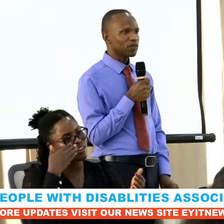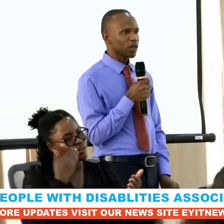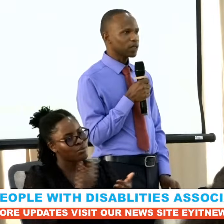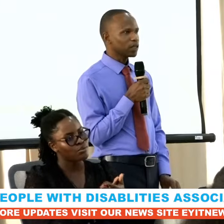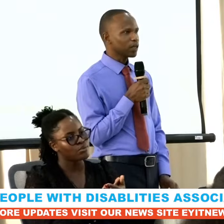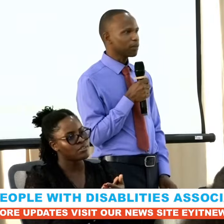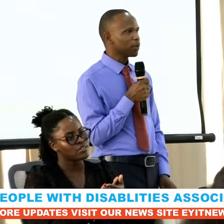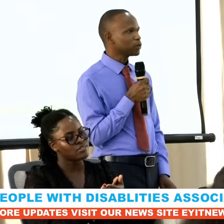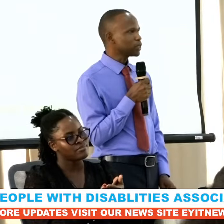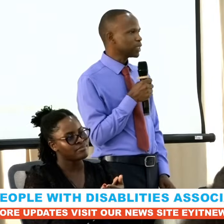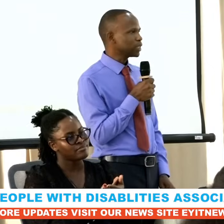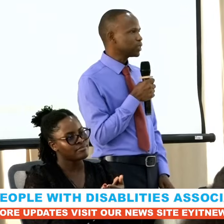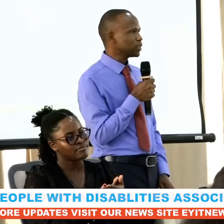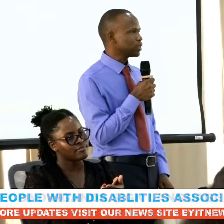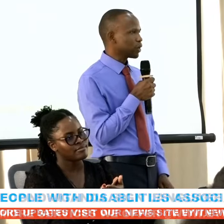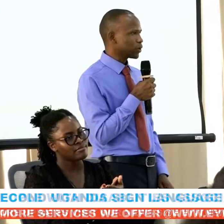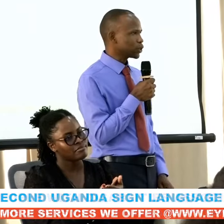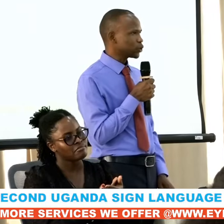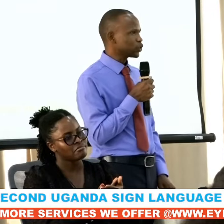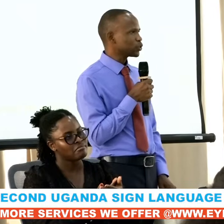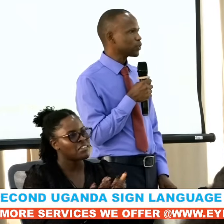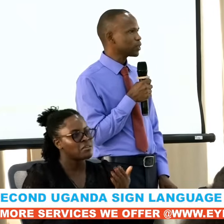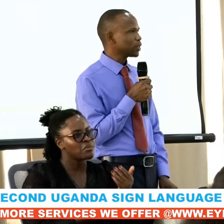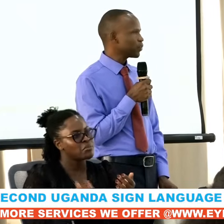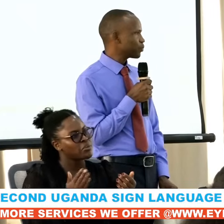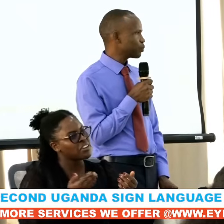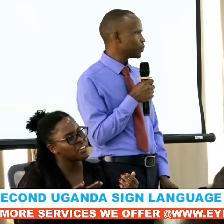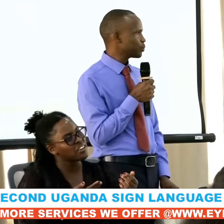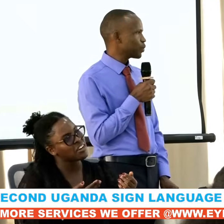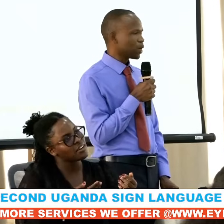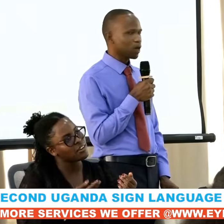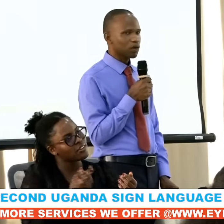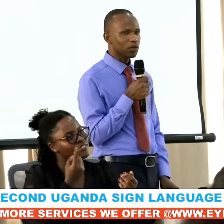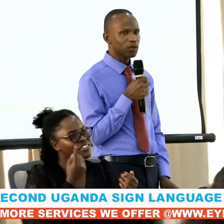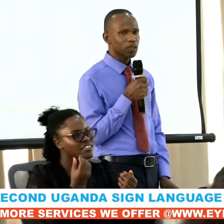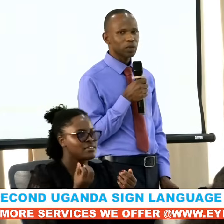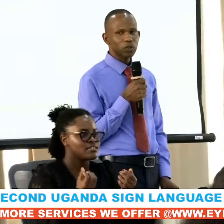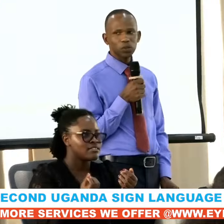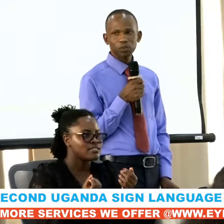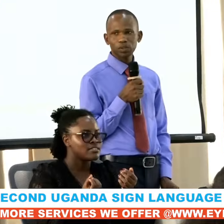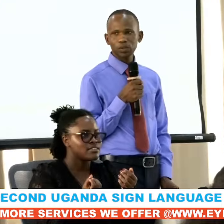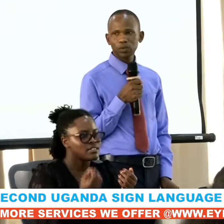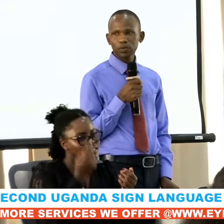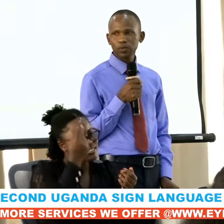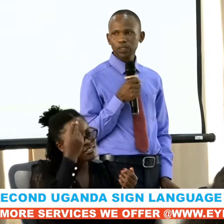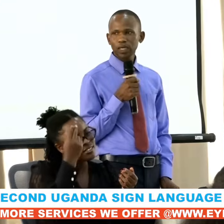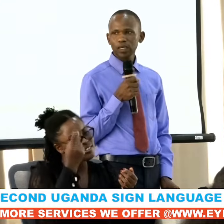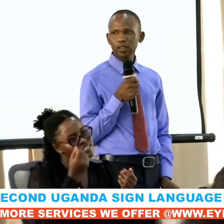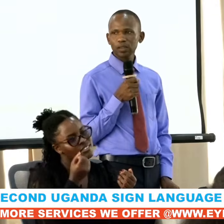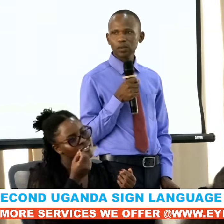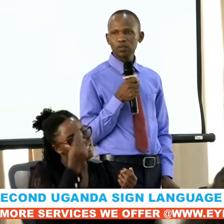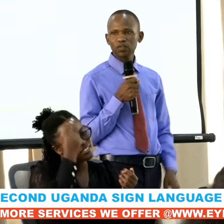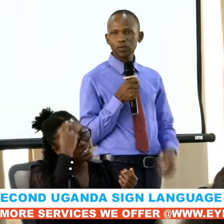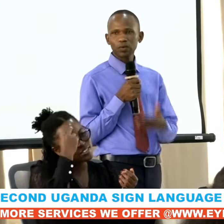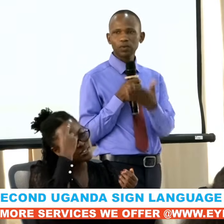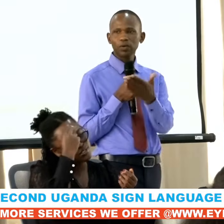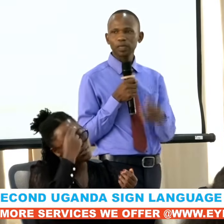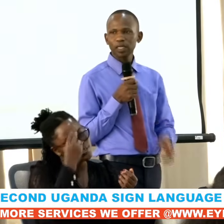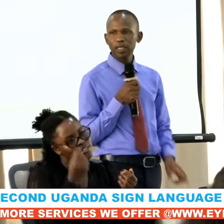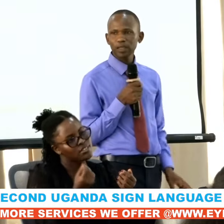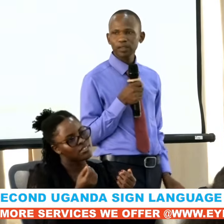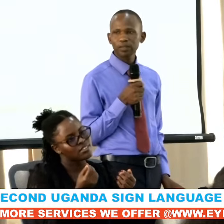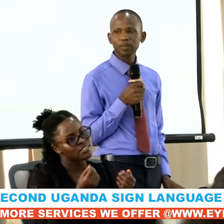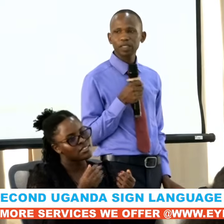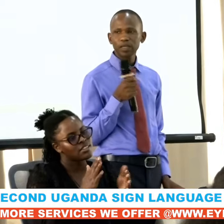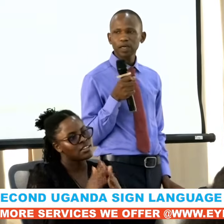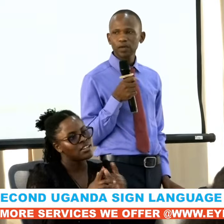have had about 10 interactions with deaf people around the hospital. The likes of